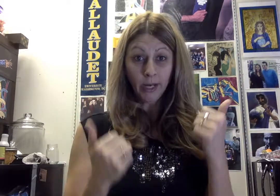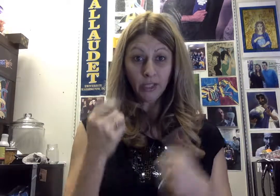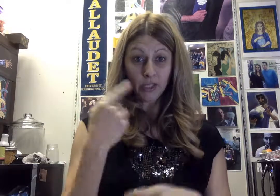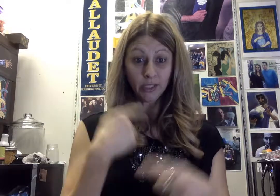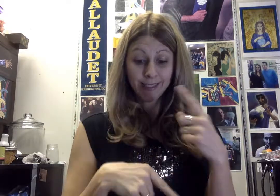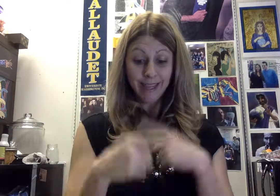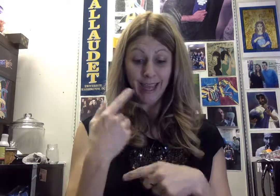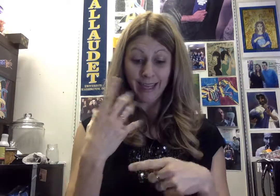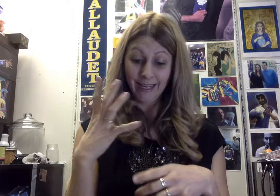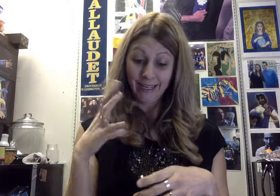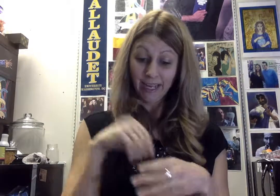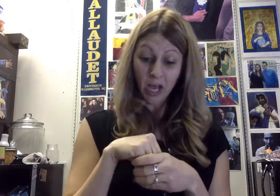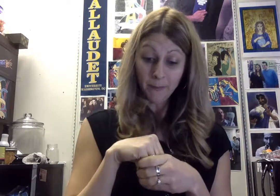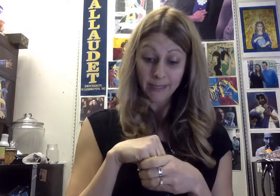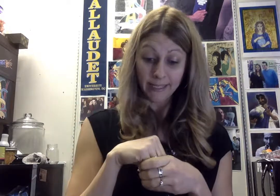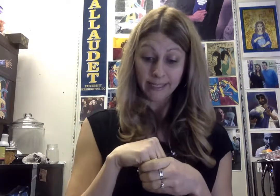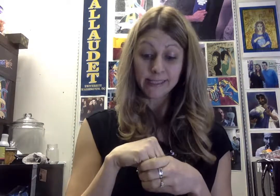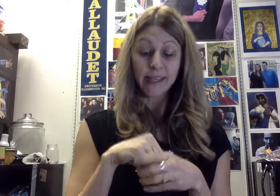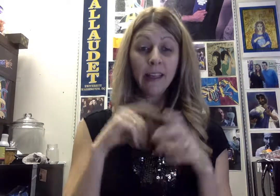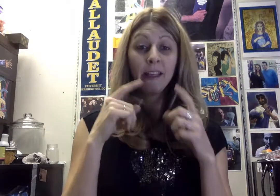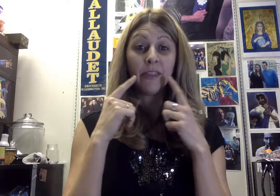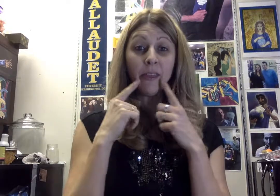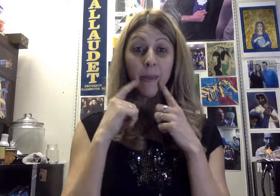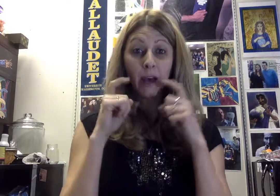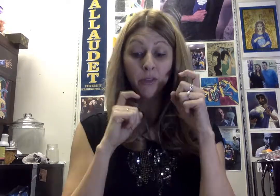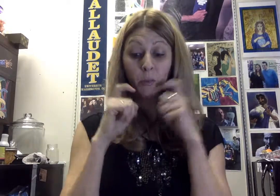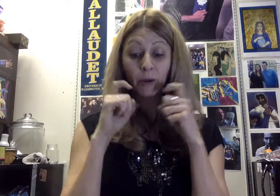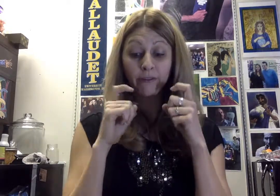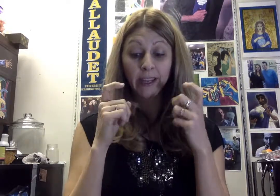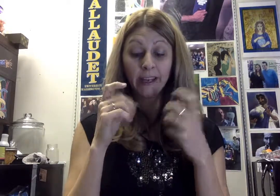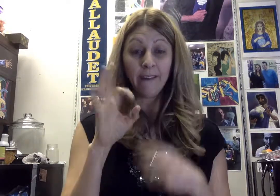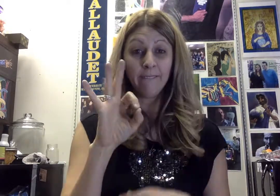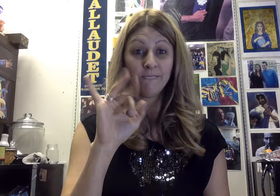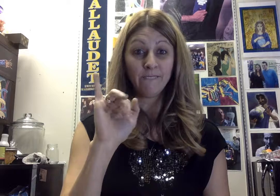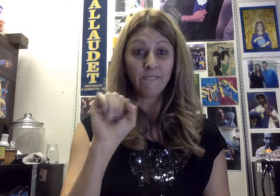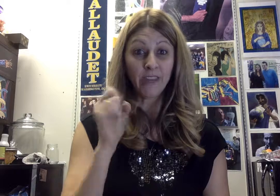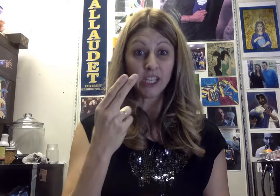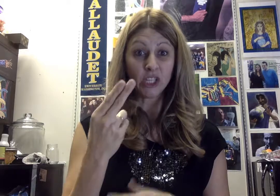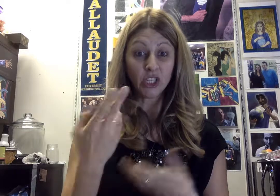Which sign accompanies the mouth morpheme fish?